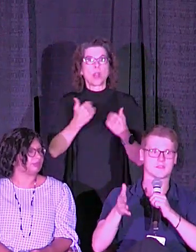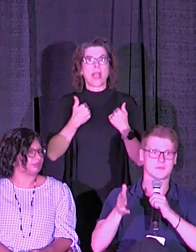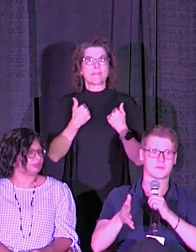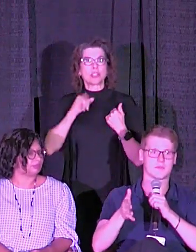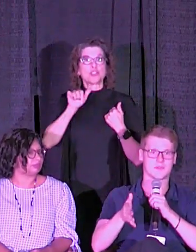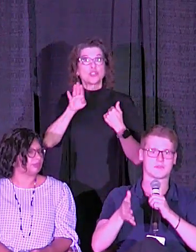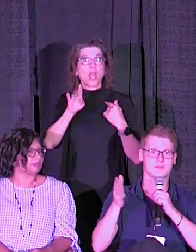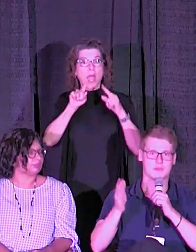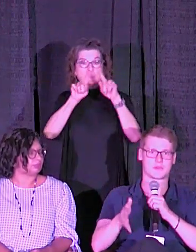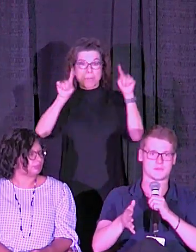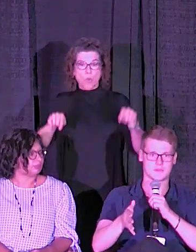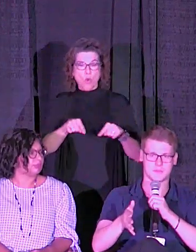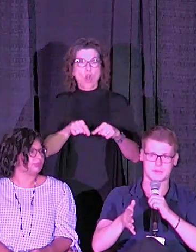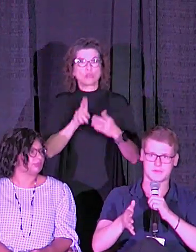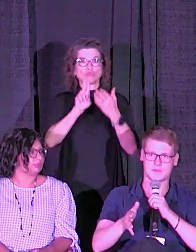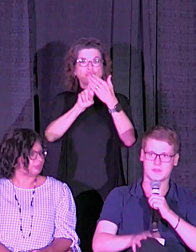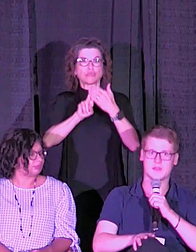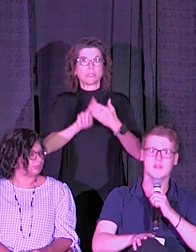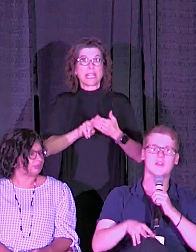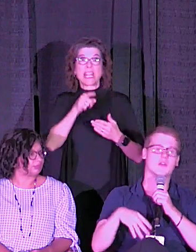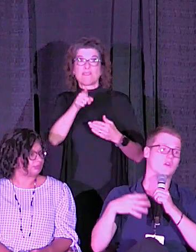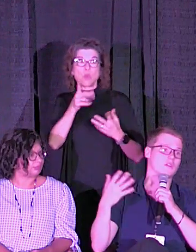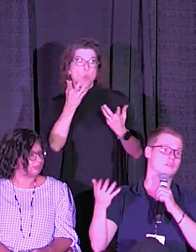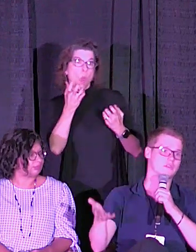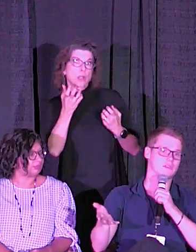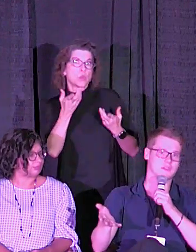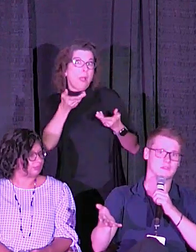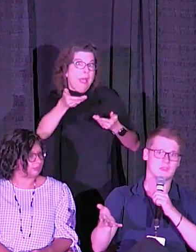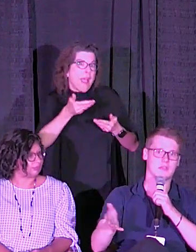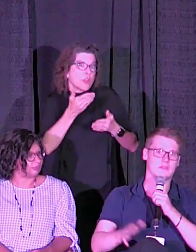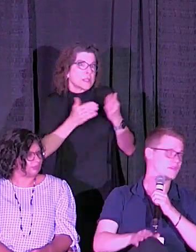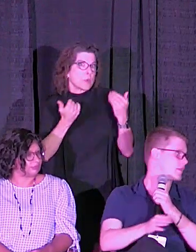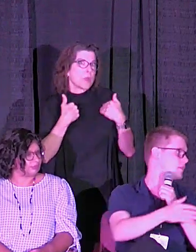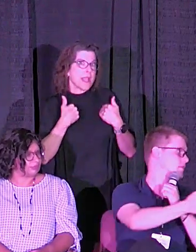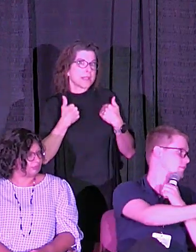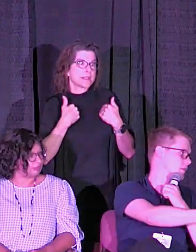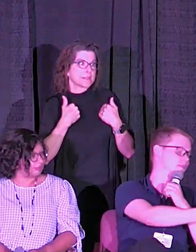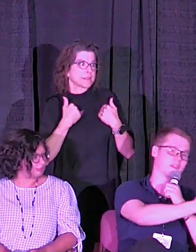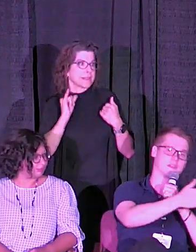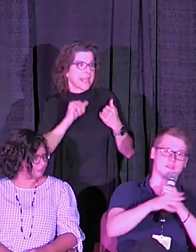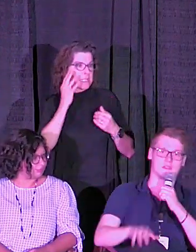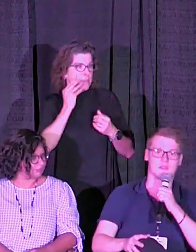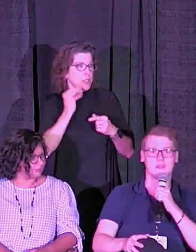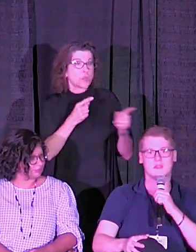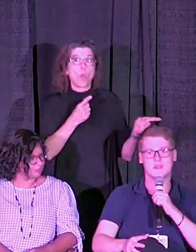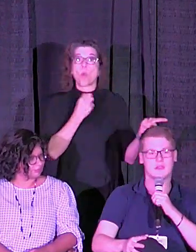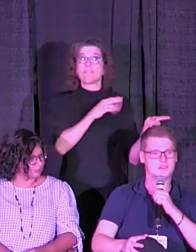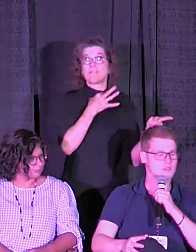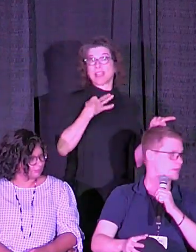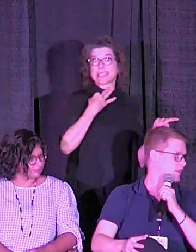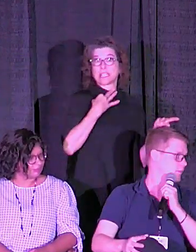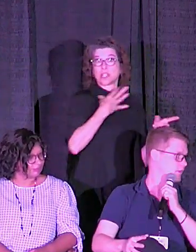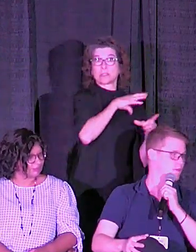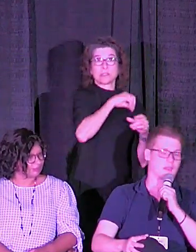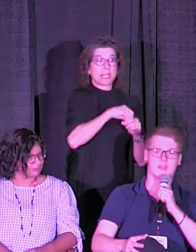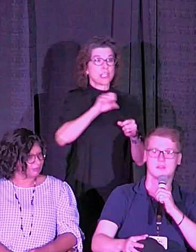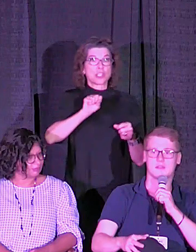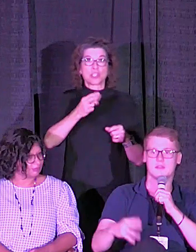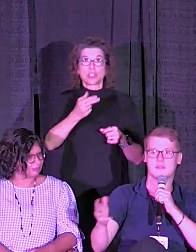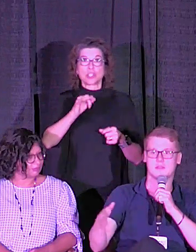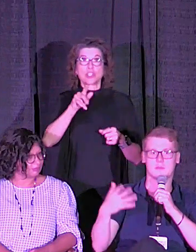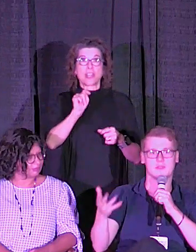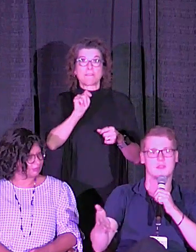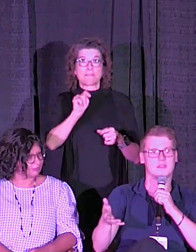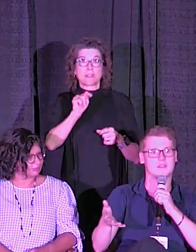to hire someone with lived experience, you can post it there. Or if you're looking to have volunteers involved, like the SHIP Collaborative had